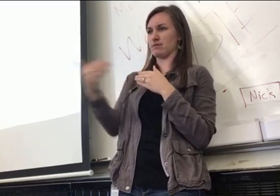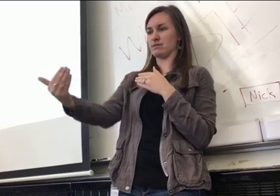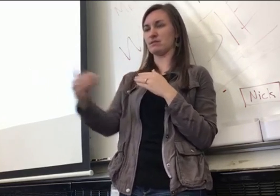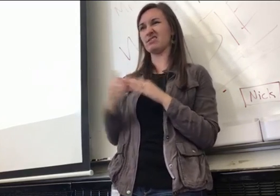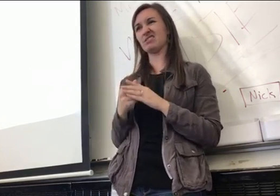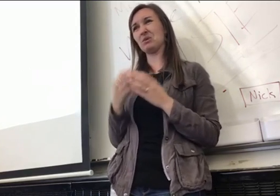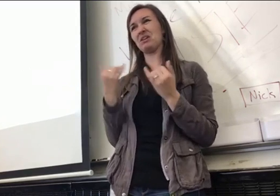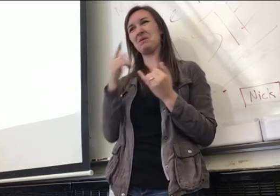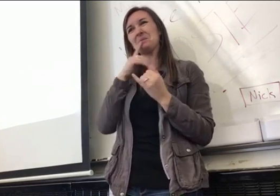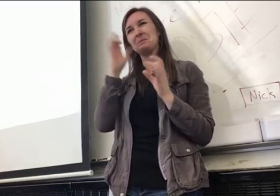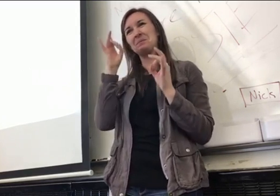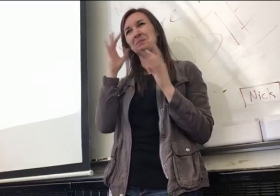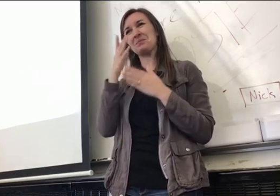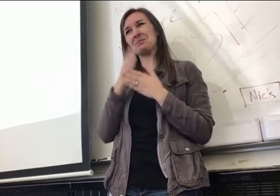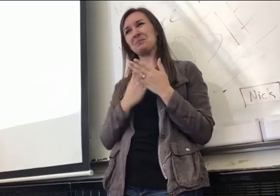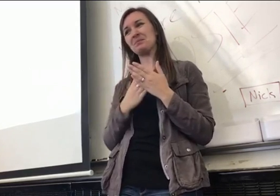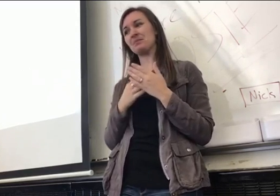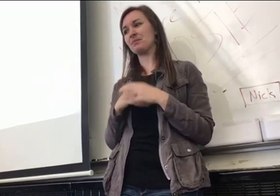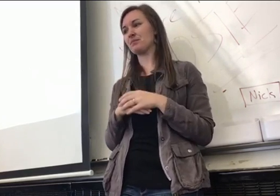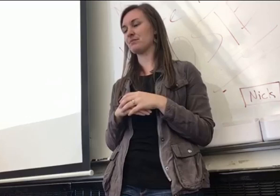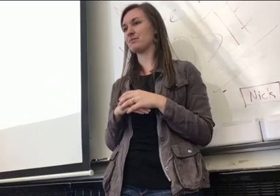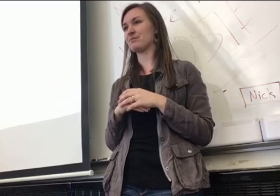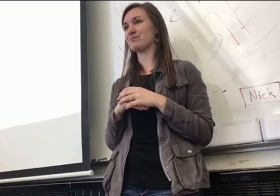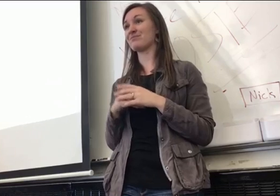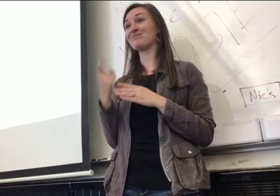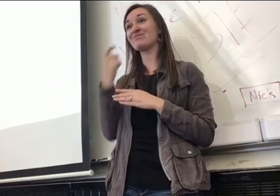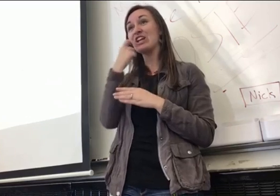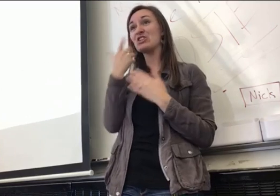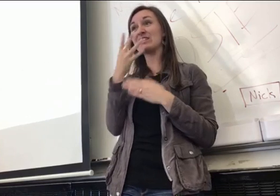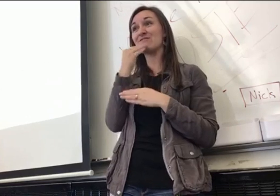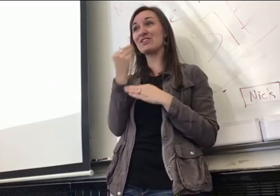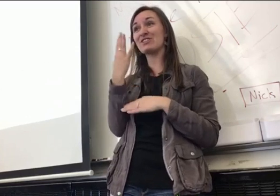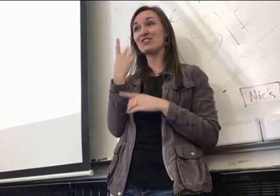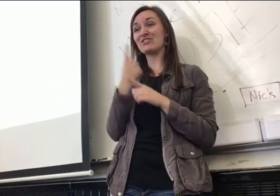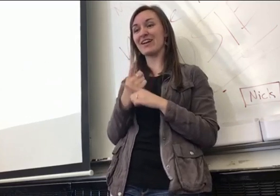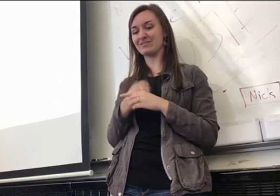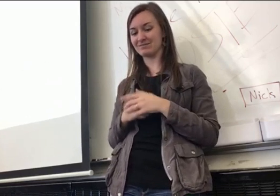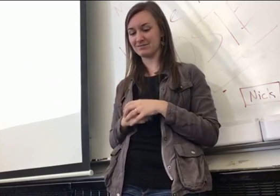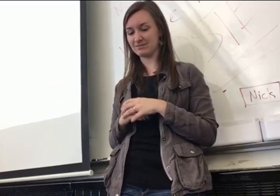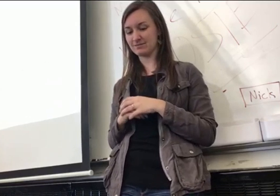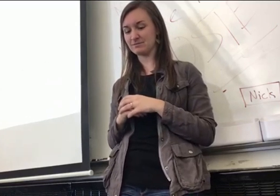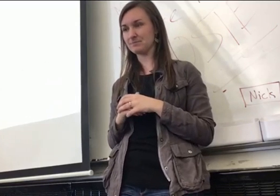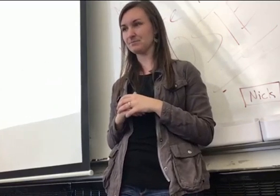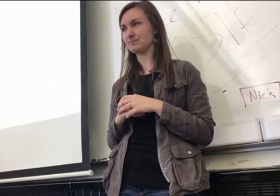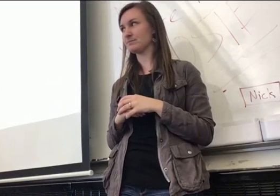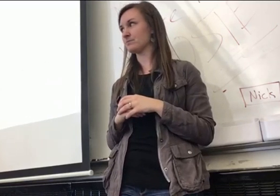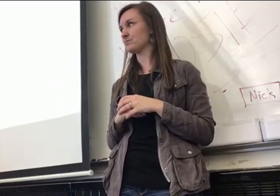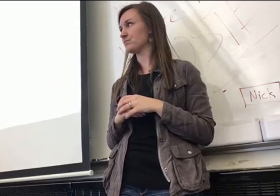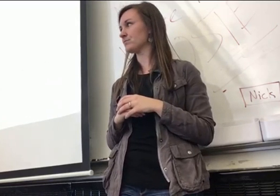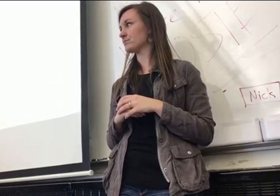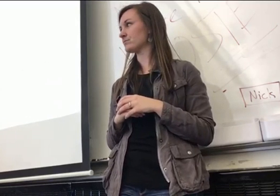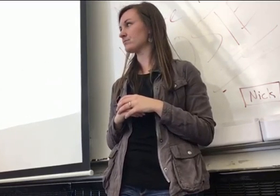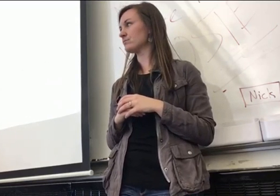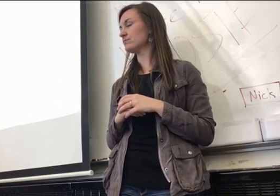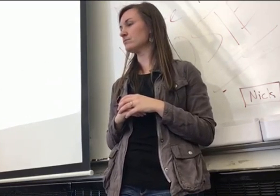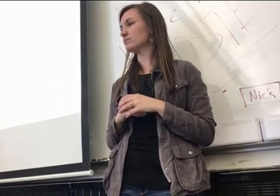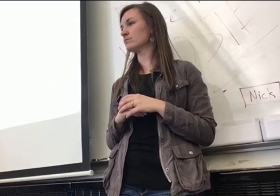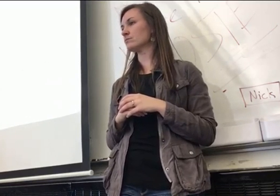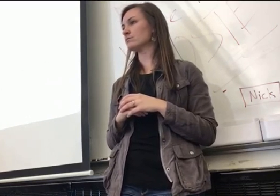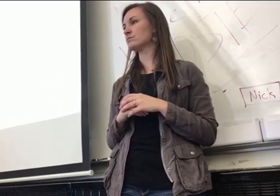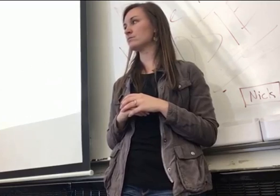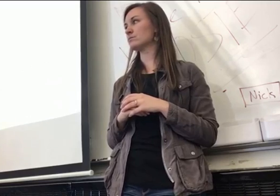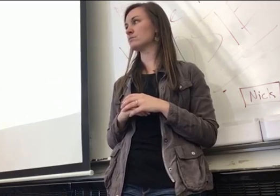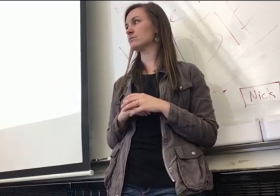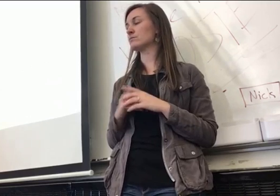parts. Yummy, right after lunch. Okay, switching to this. Okay. Now this